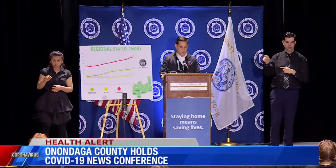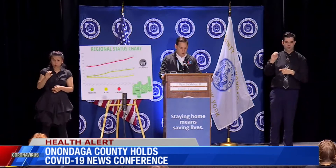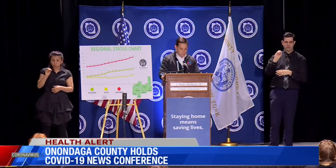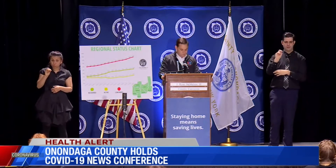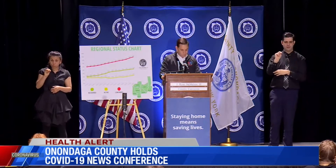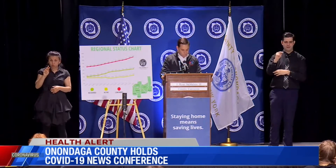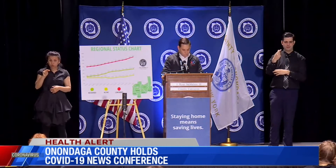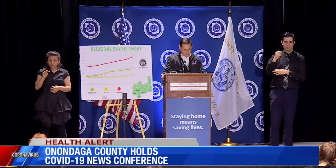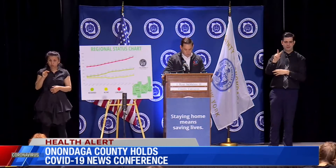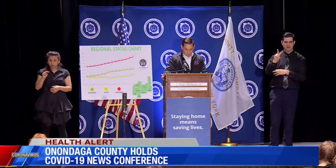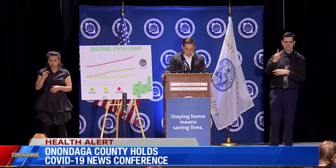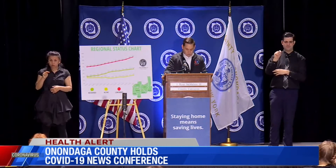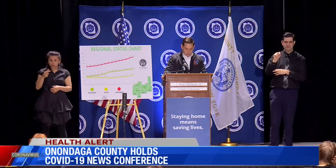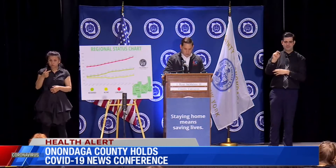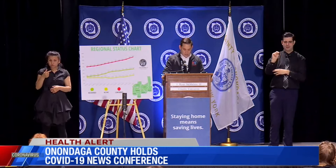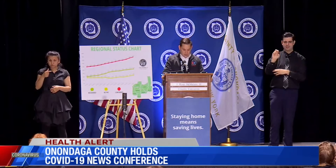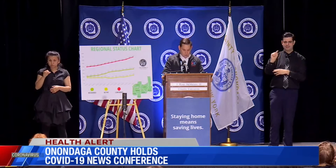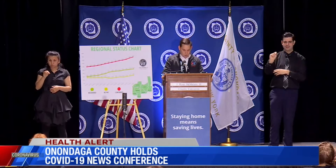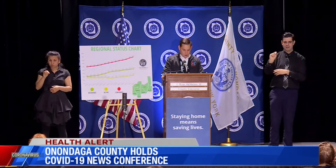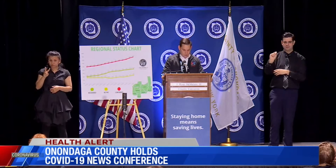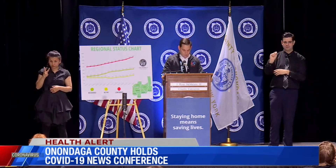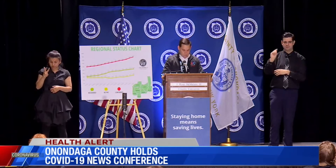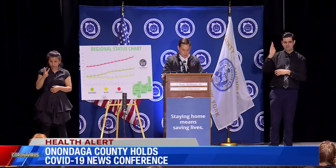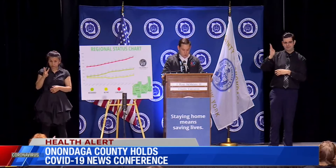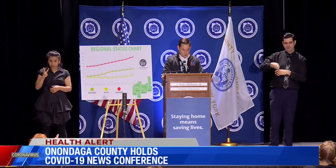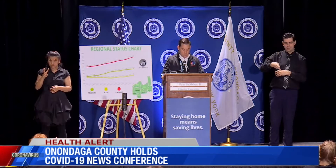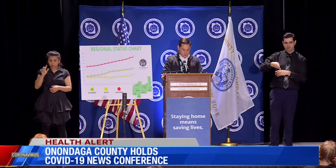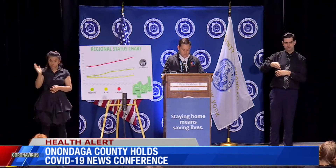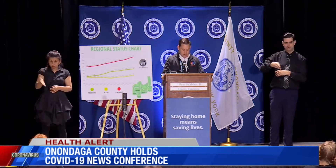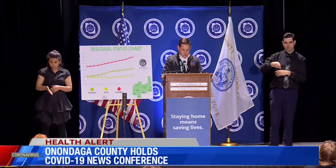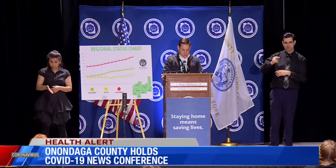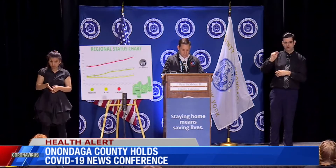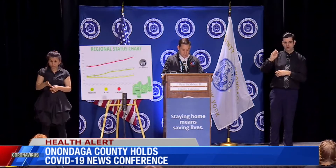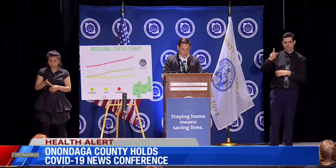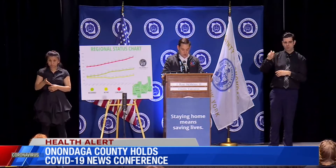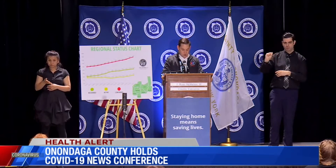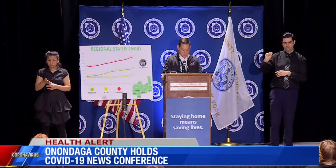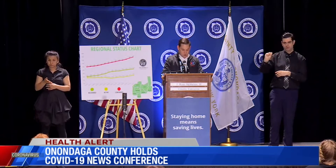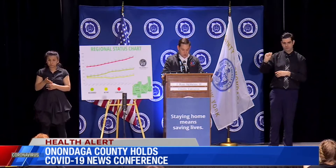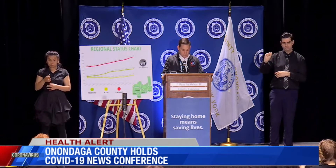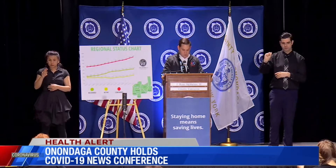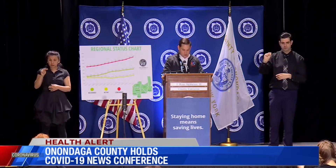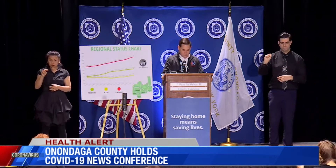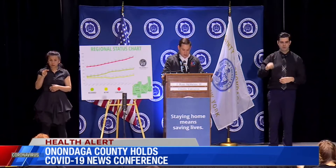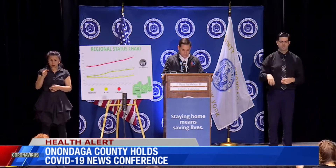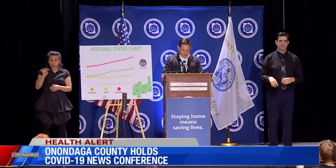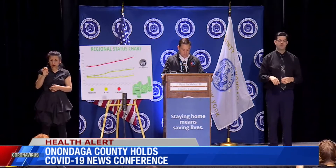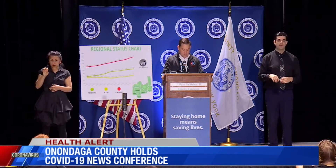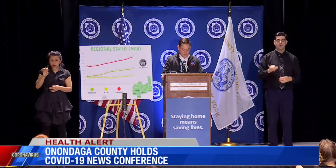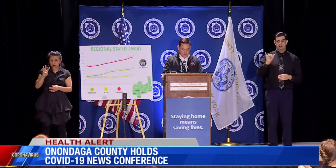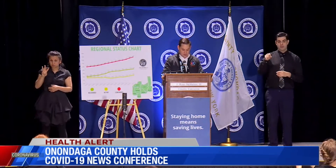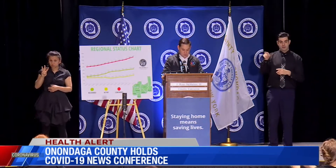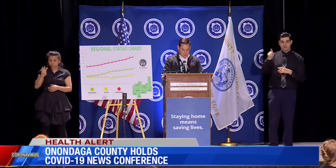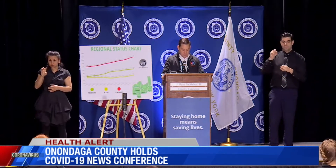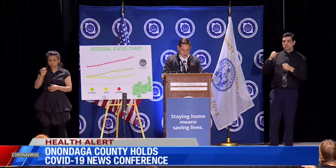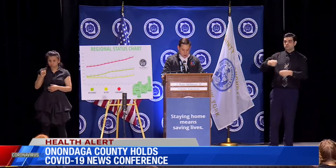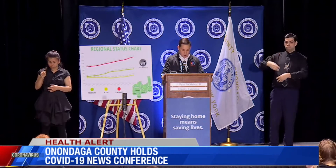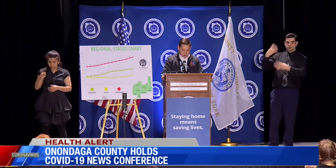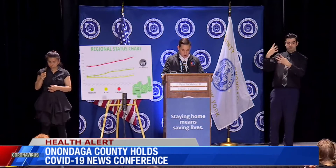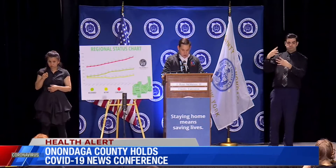www.ongov.net/news as well. So we had an employee. He was wearing he or she was wearing a face mask. I don't know the